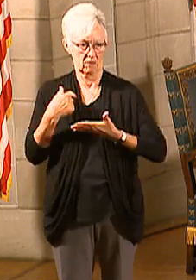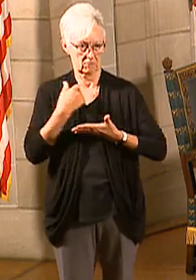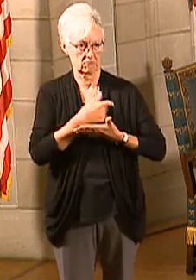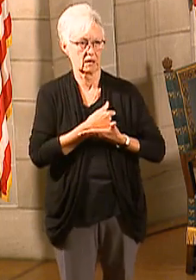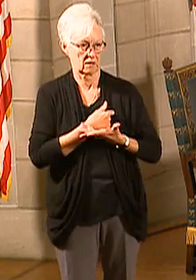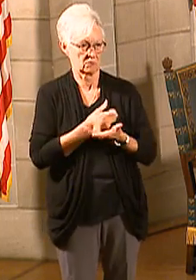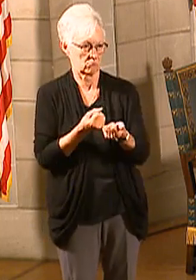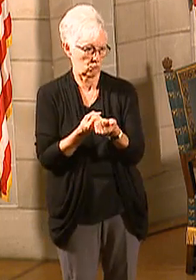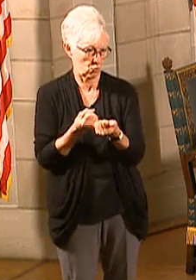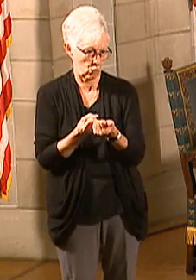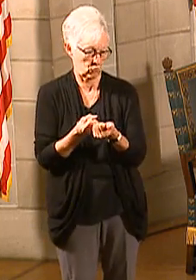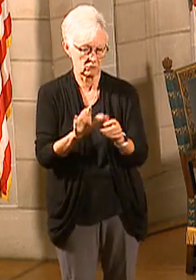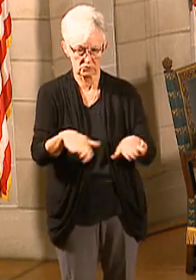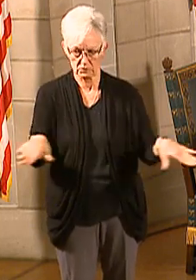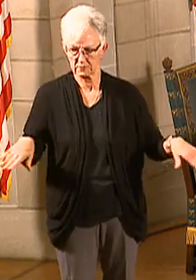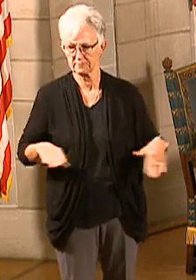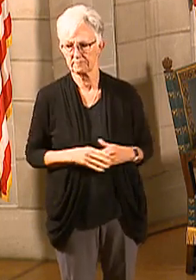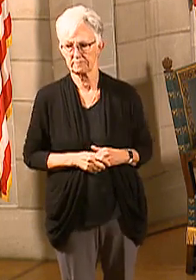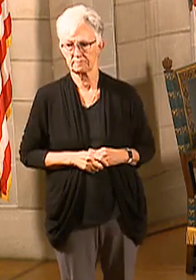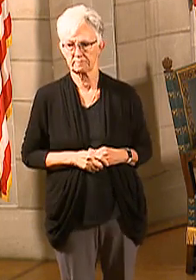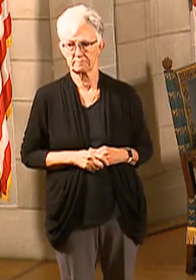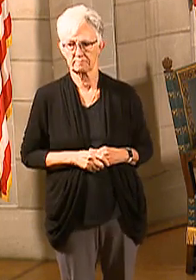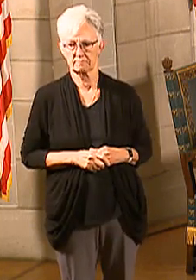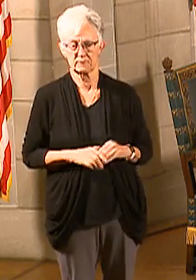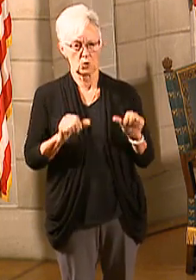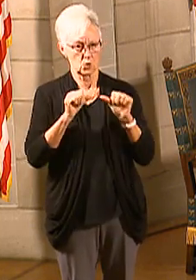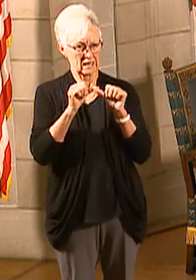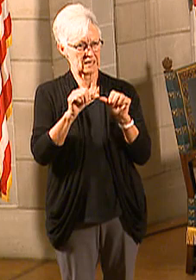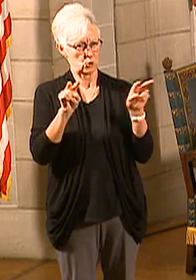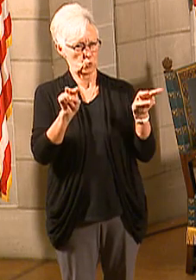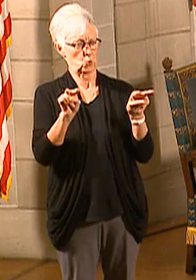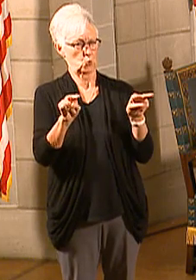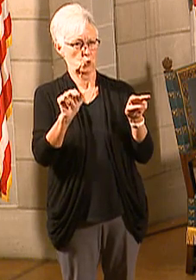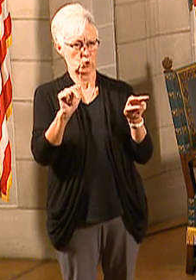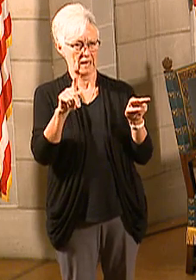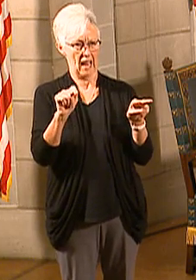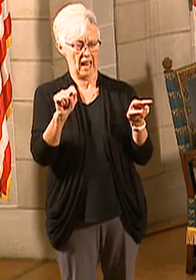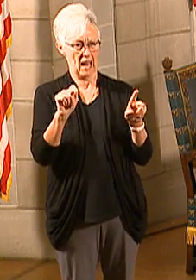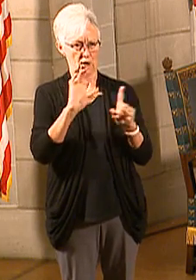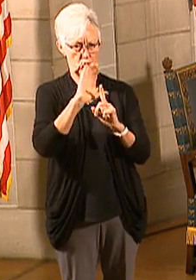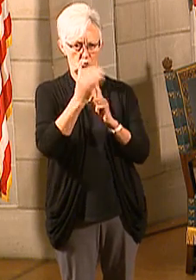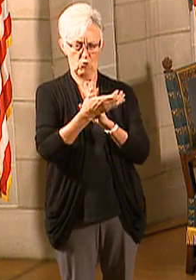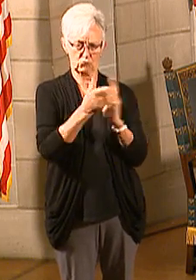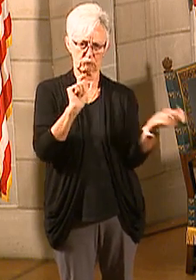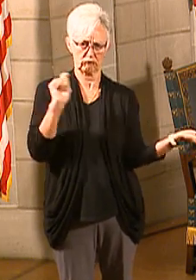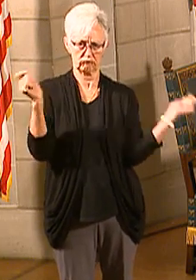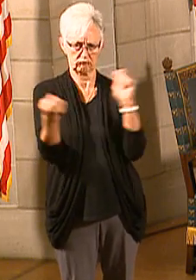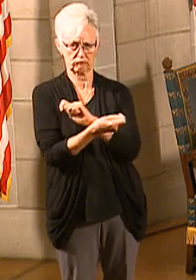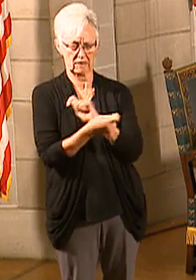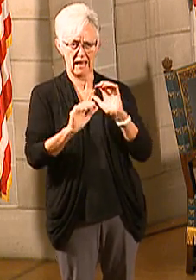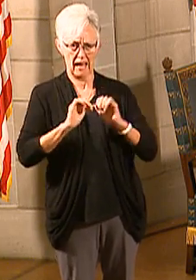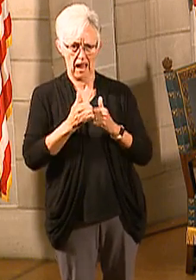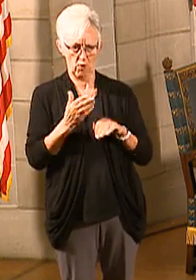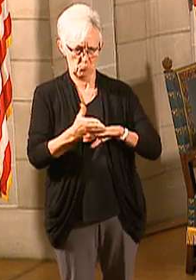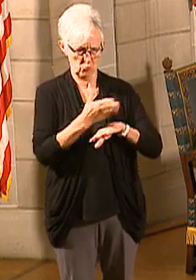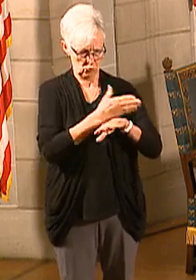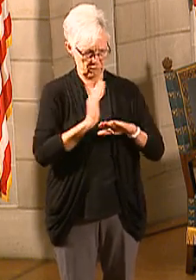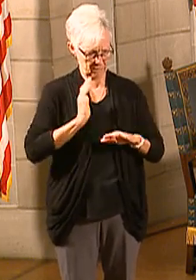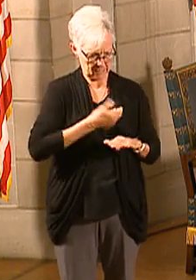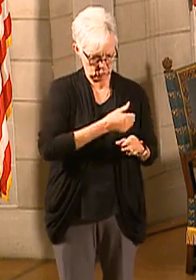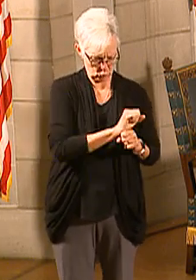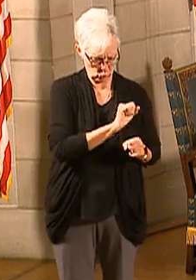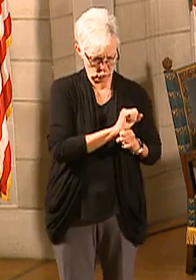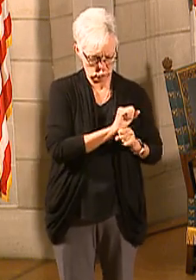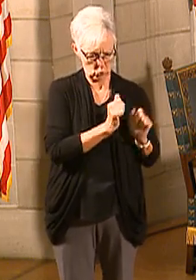We're continuing to look at transformation and a culture shift to embrace a way of improving our work with kids and